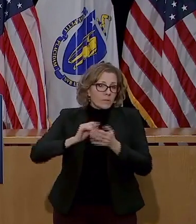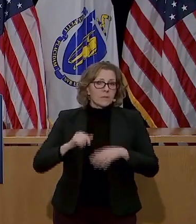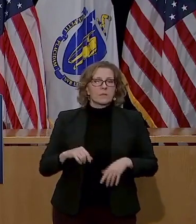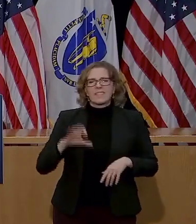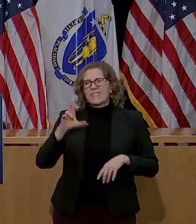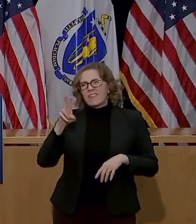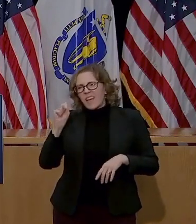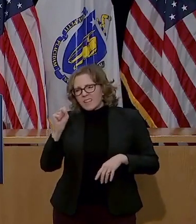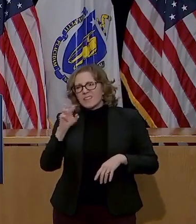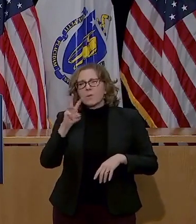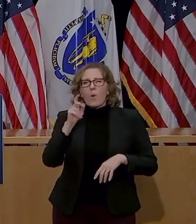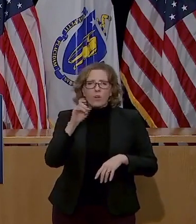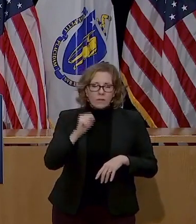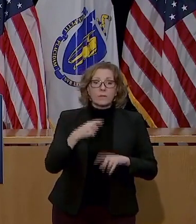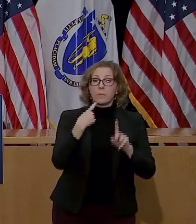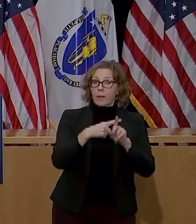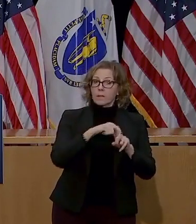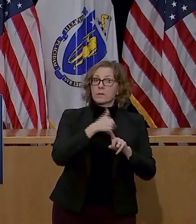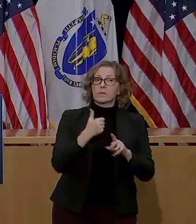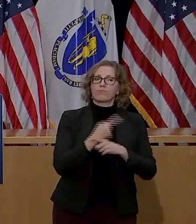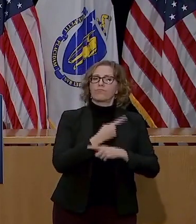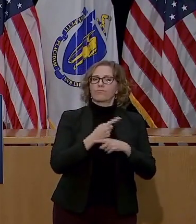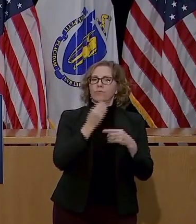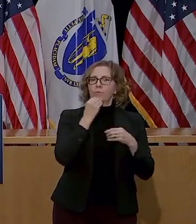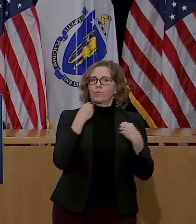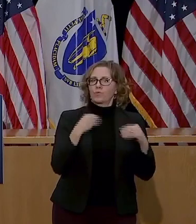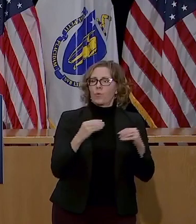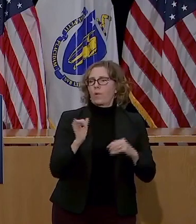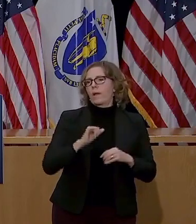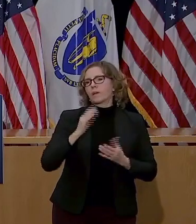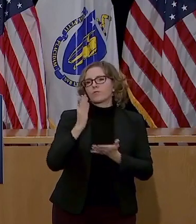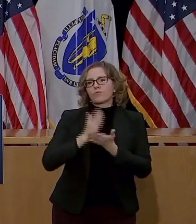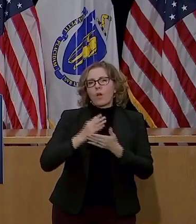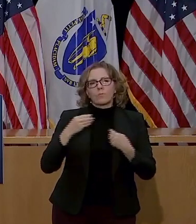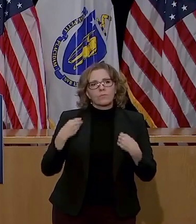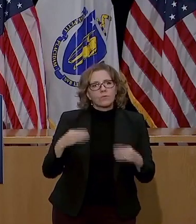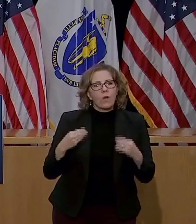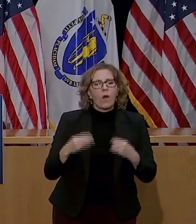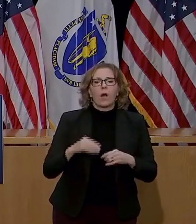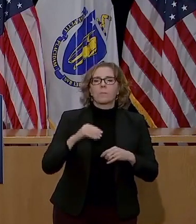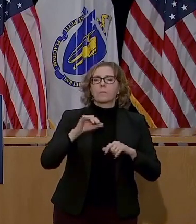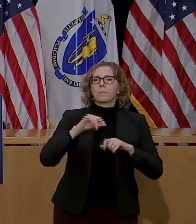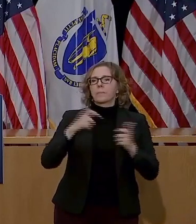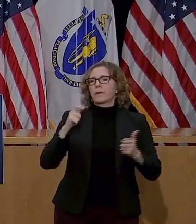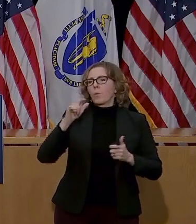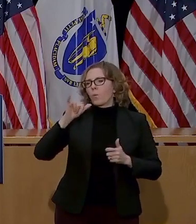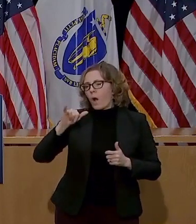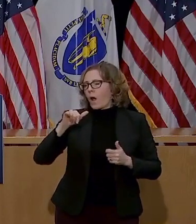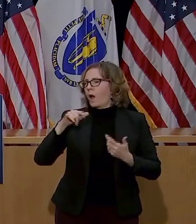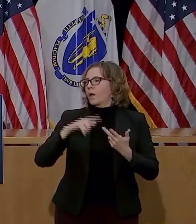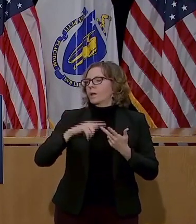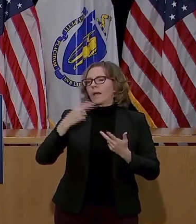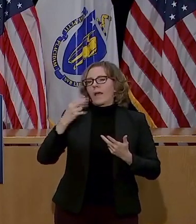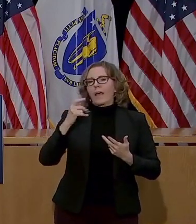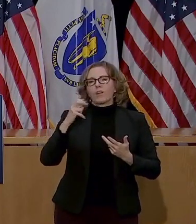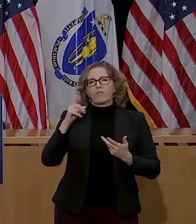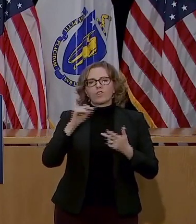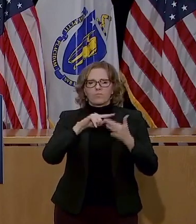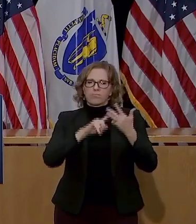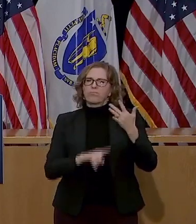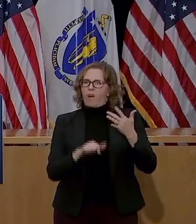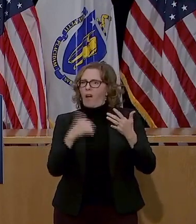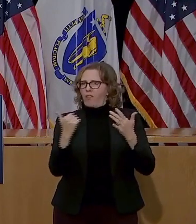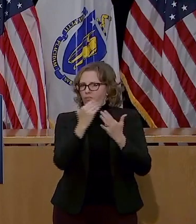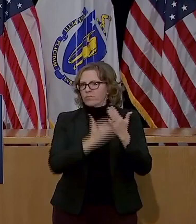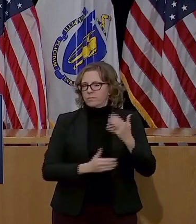Wegmans, Price Chopper, Hannaford, Stop and Shop, and CVS Health. By the 15th of February,